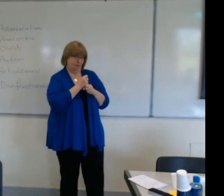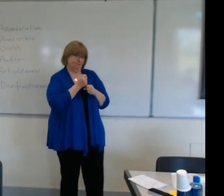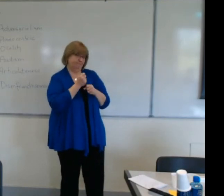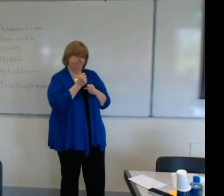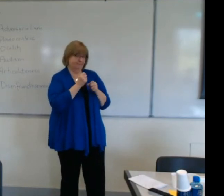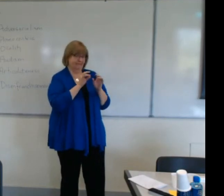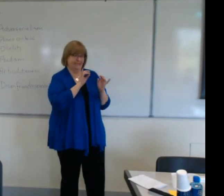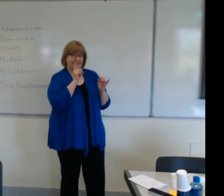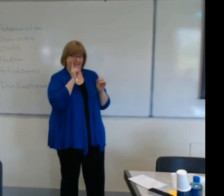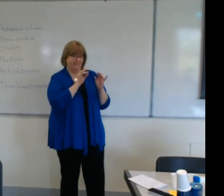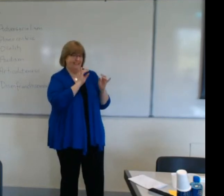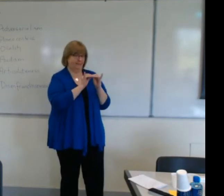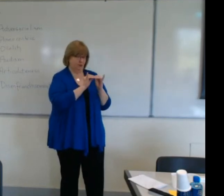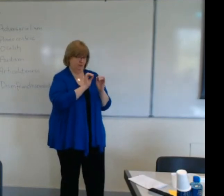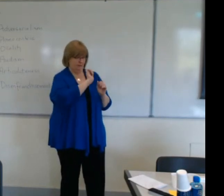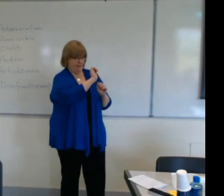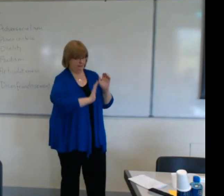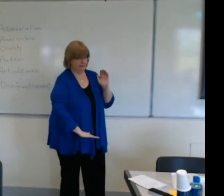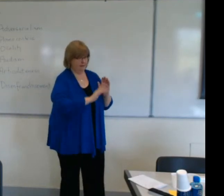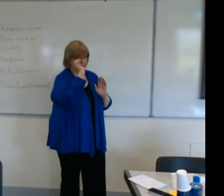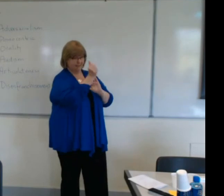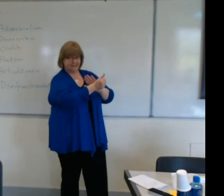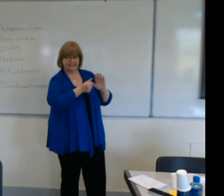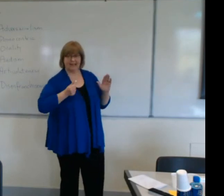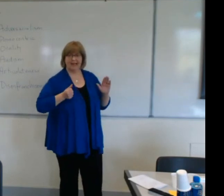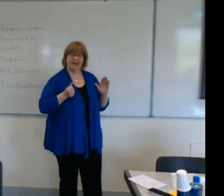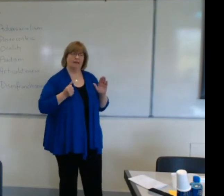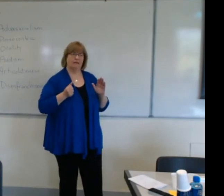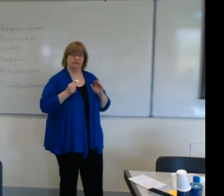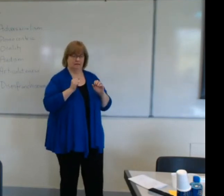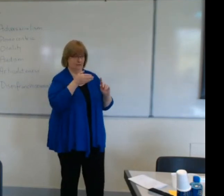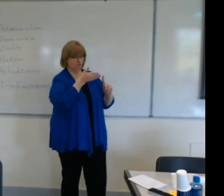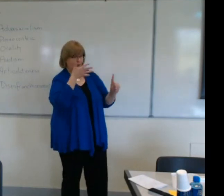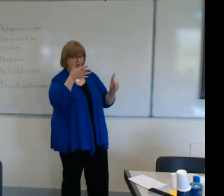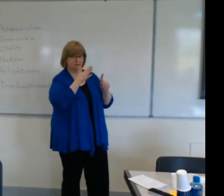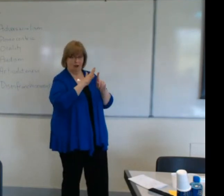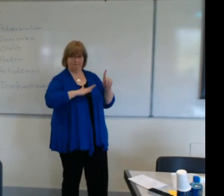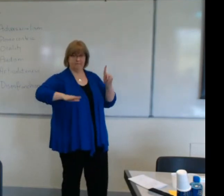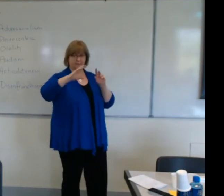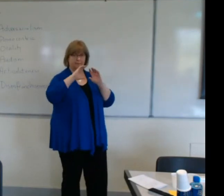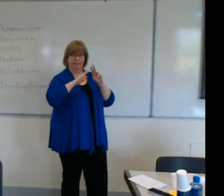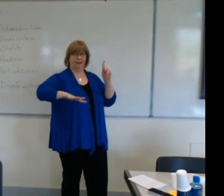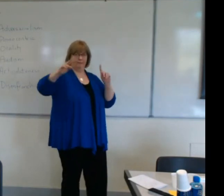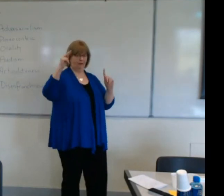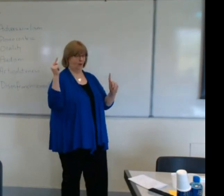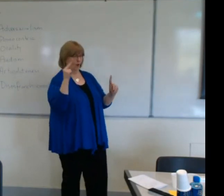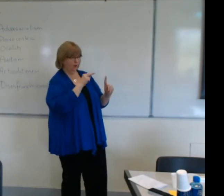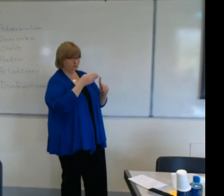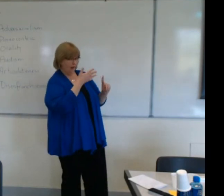have is looking at a deaf interpreter, the knowledge that they bring to